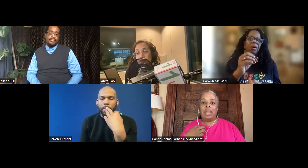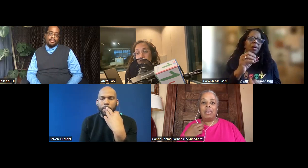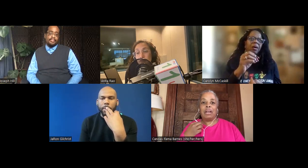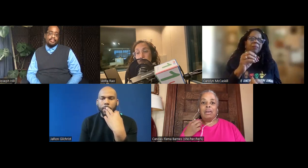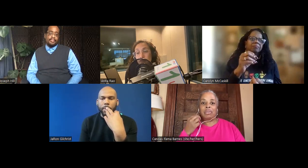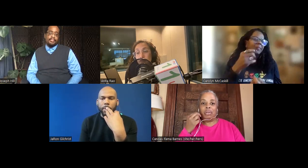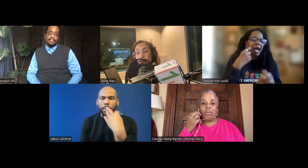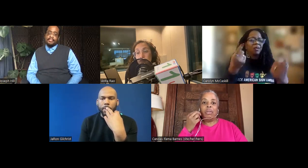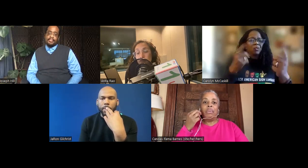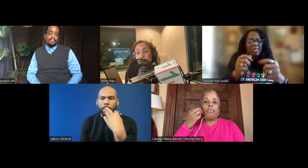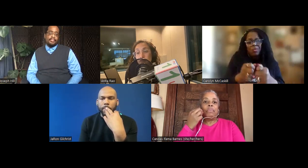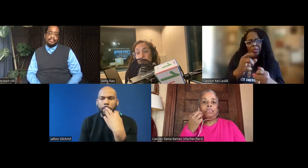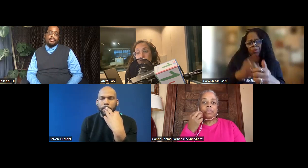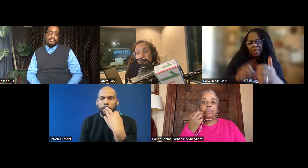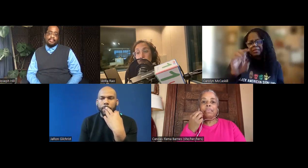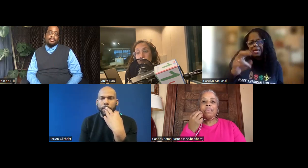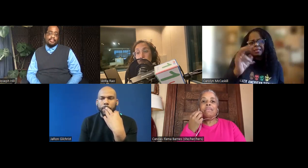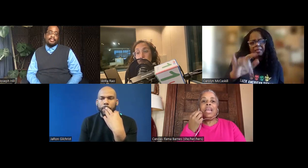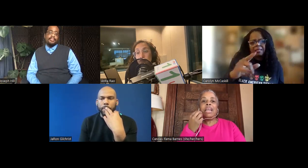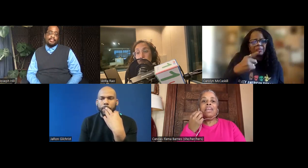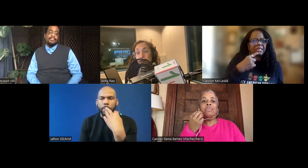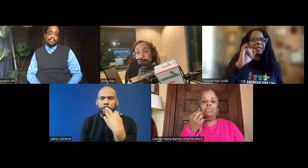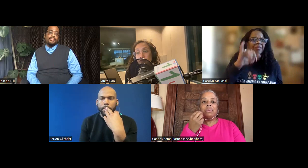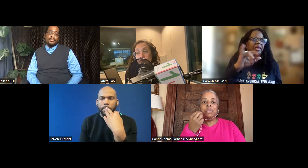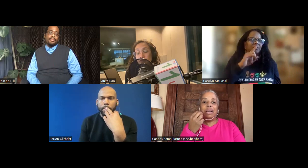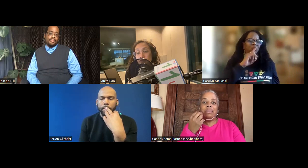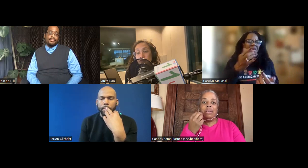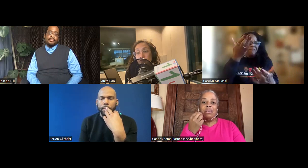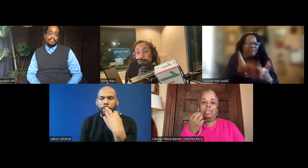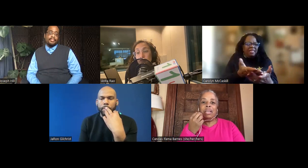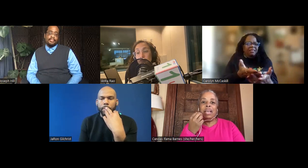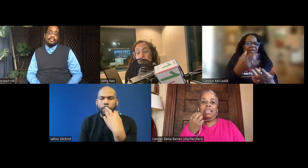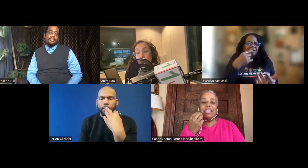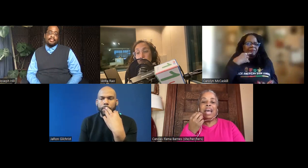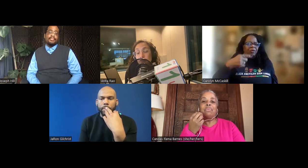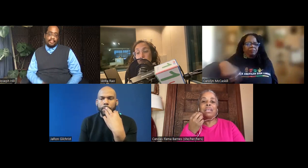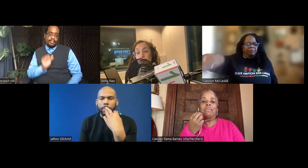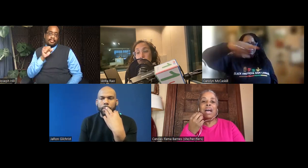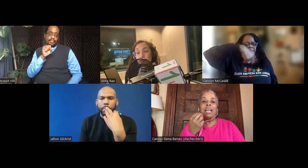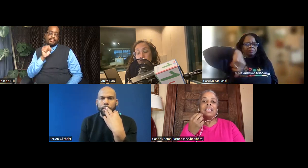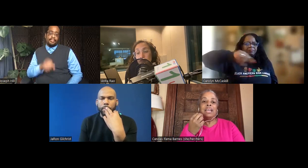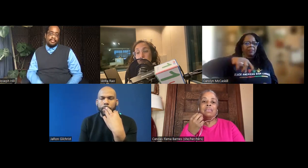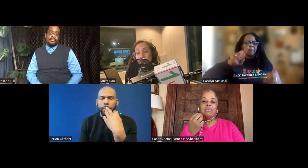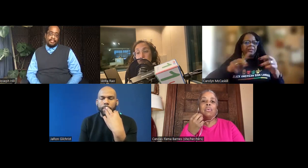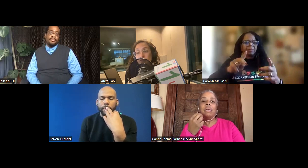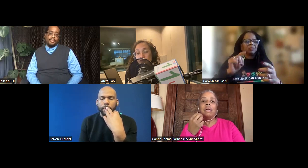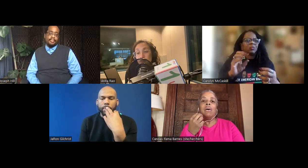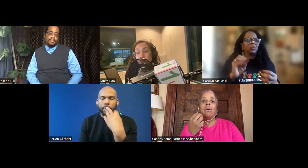and our culture. And I agree with what Dr. Hill said, that really validated for all